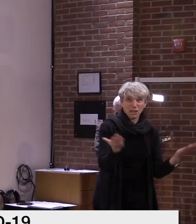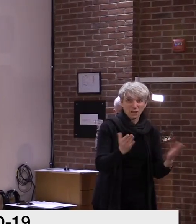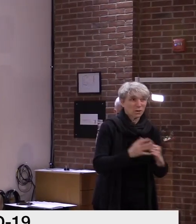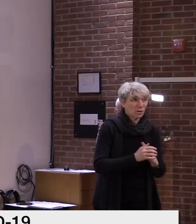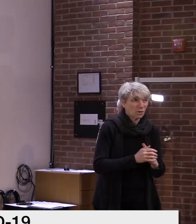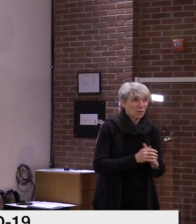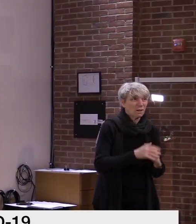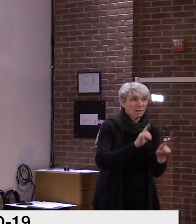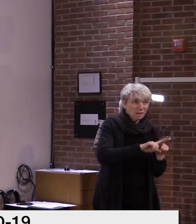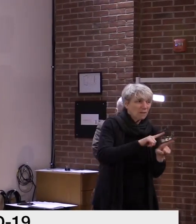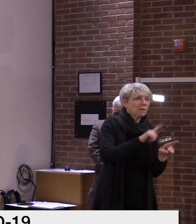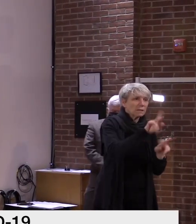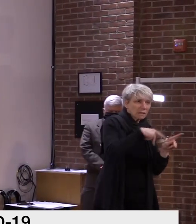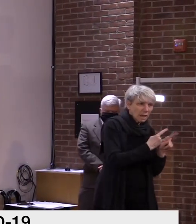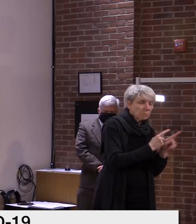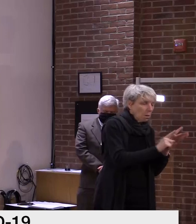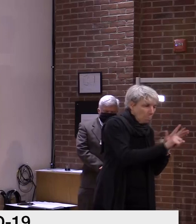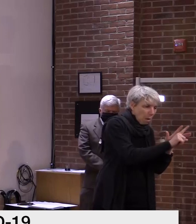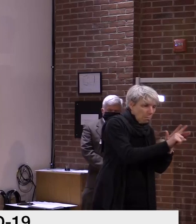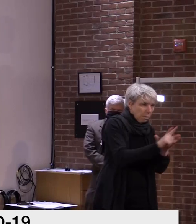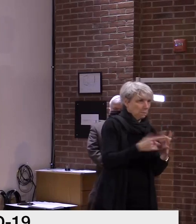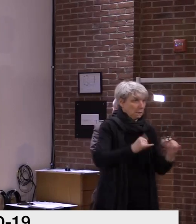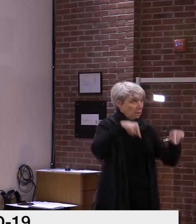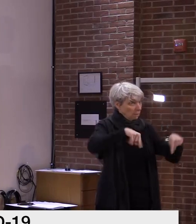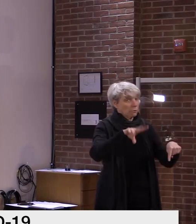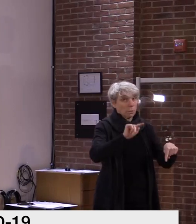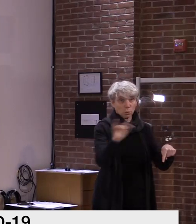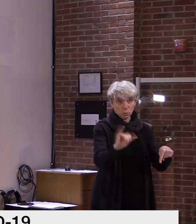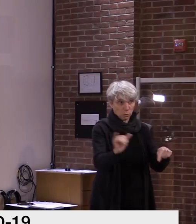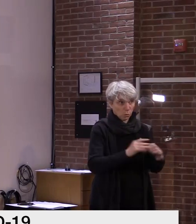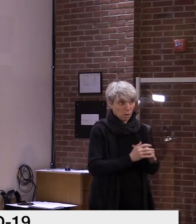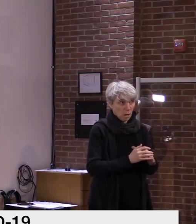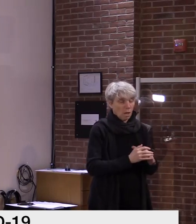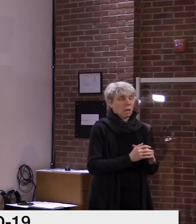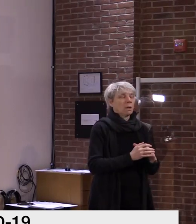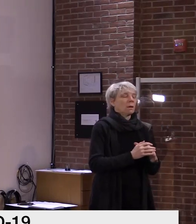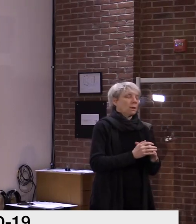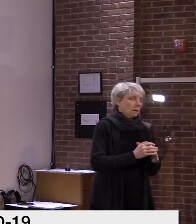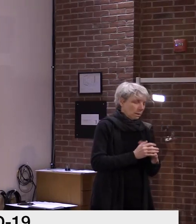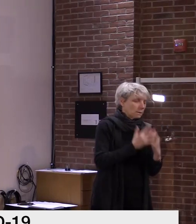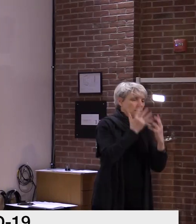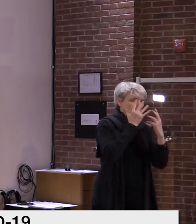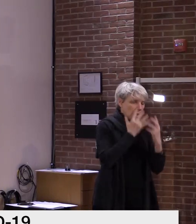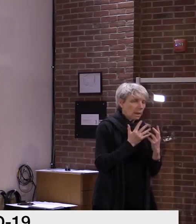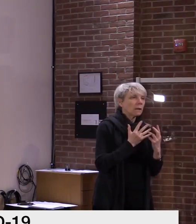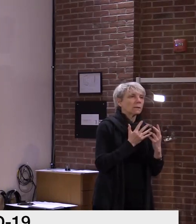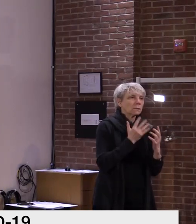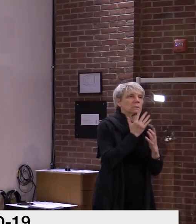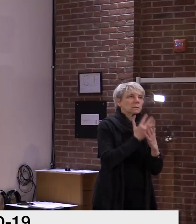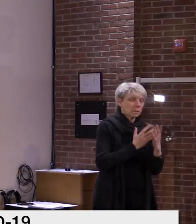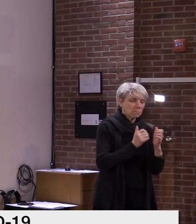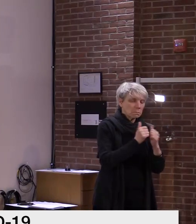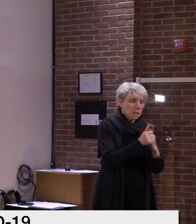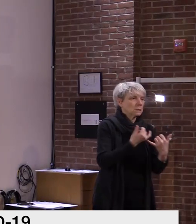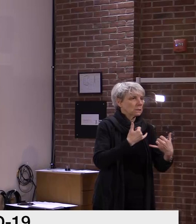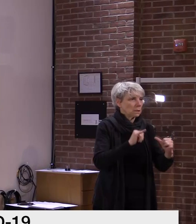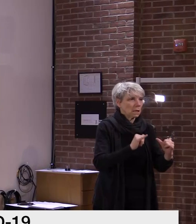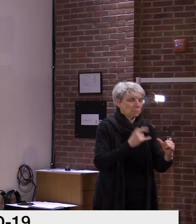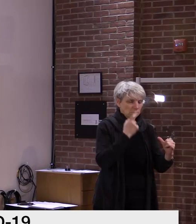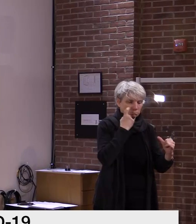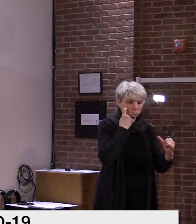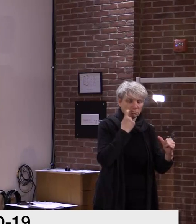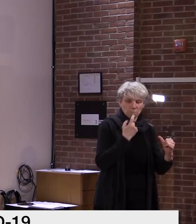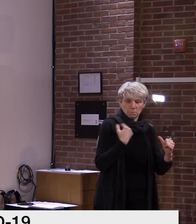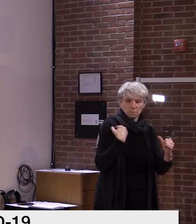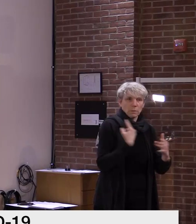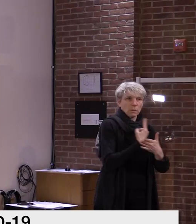here, and tragically, still lead to loss as we note 2 additional deaths. This is